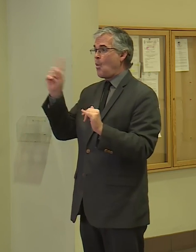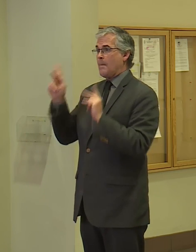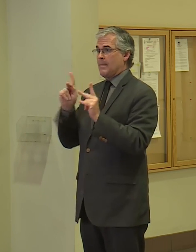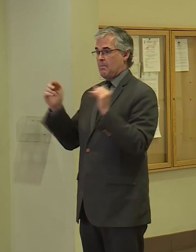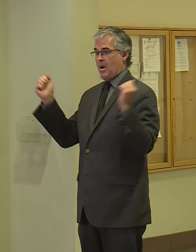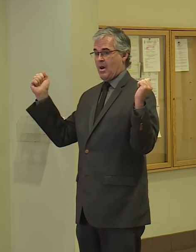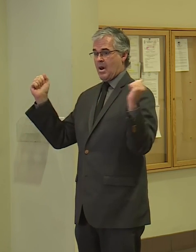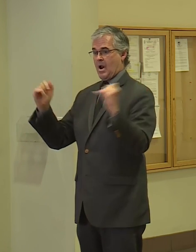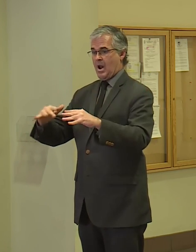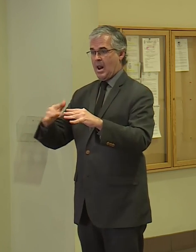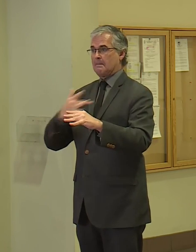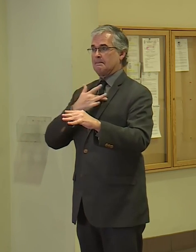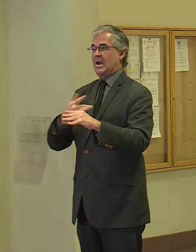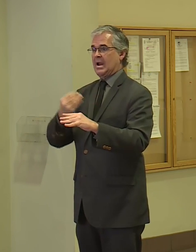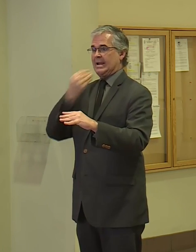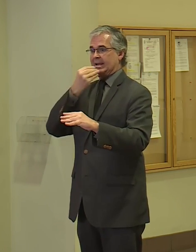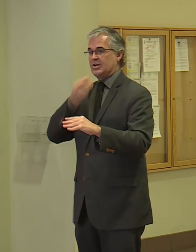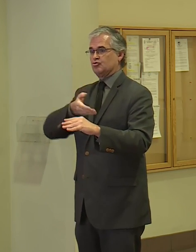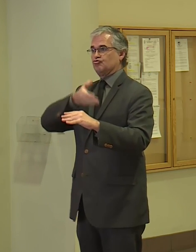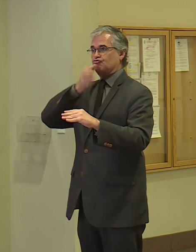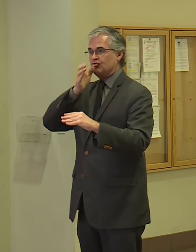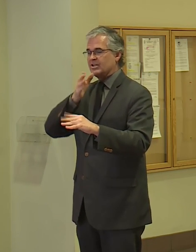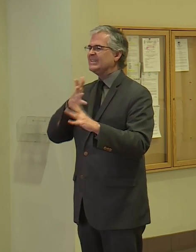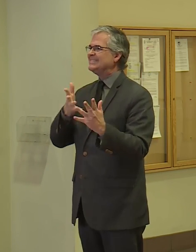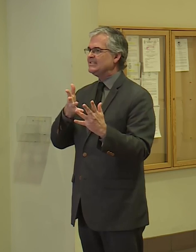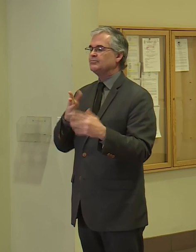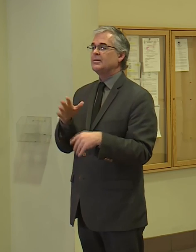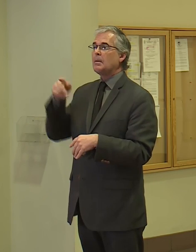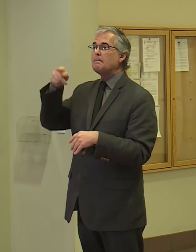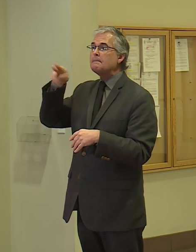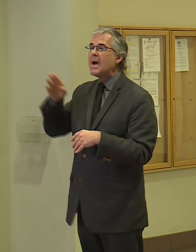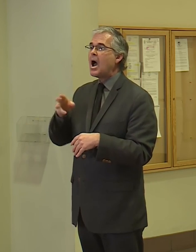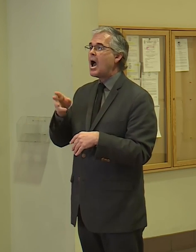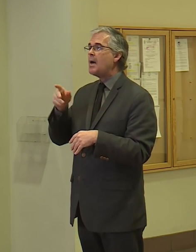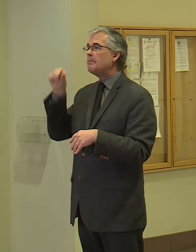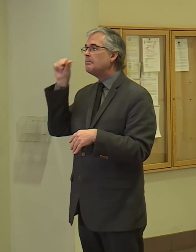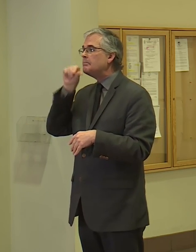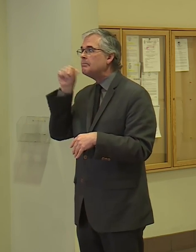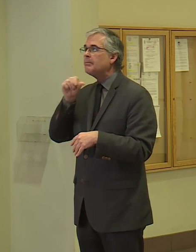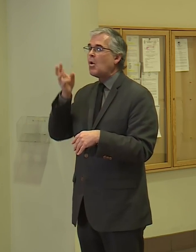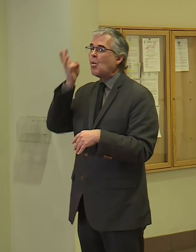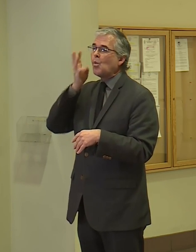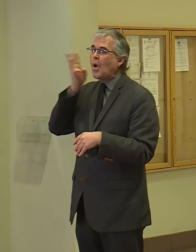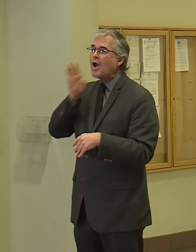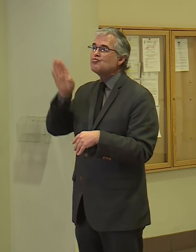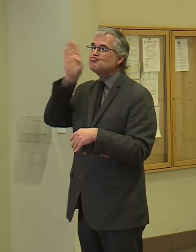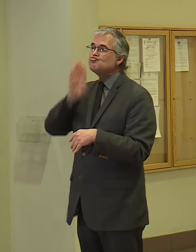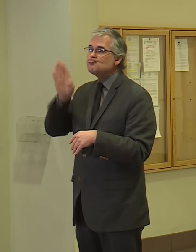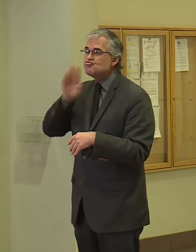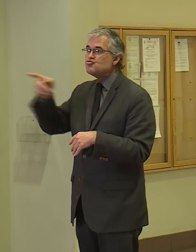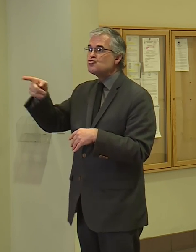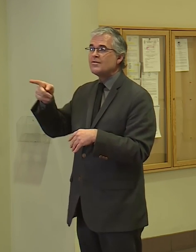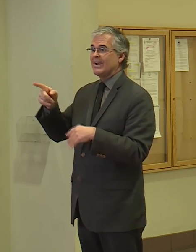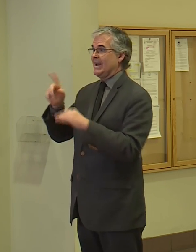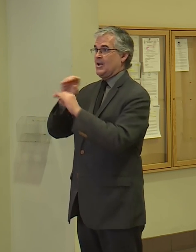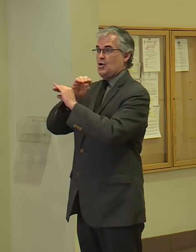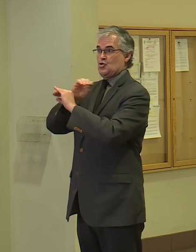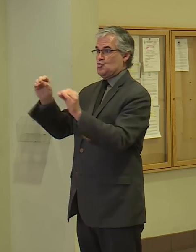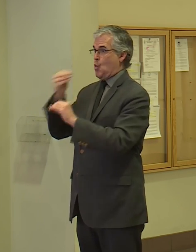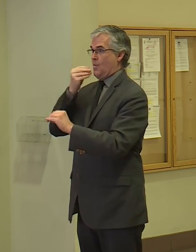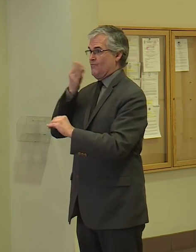beverages pubs wineries bars and breweries that do not include meals provided by a full kitchen must